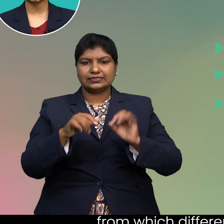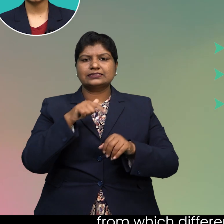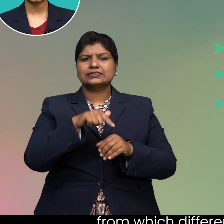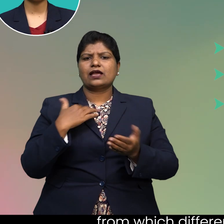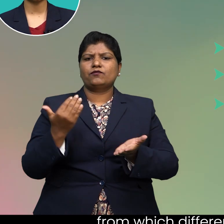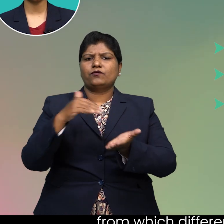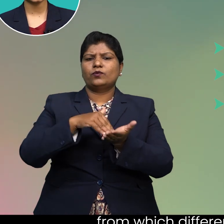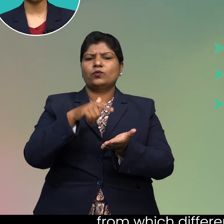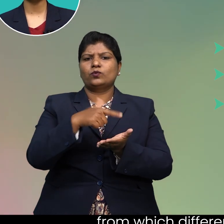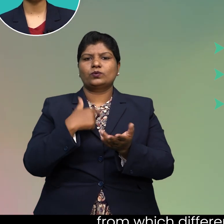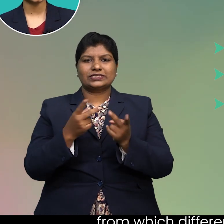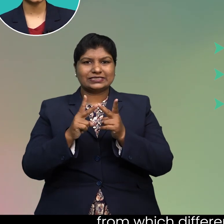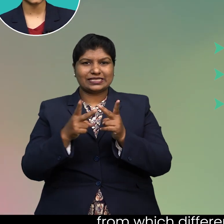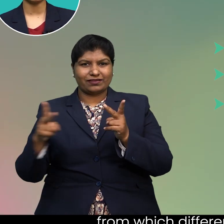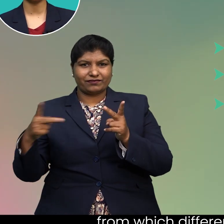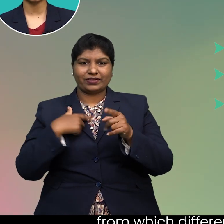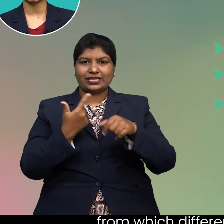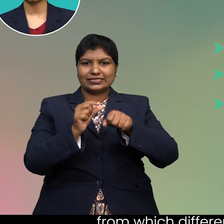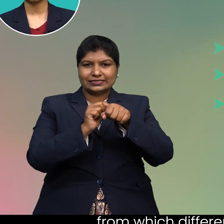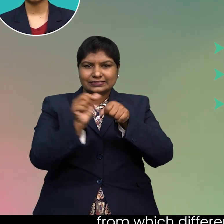scorpions, and crabs.